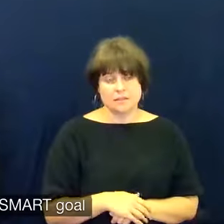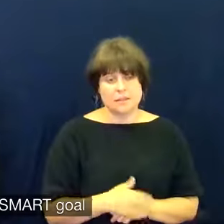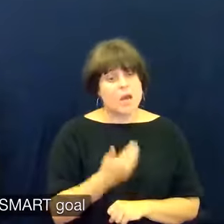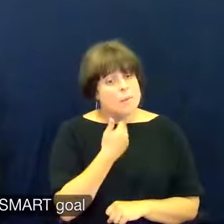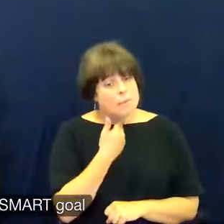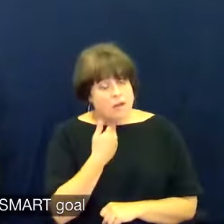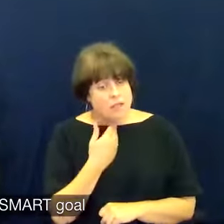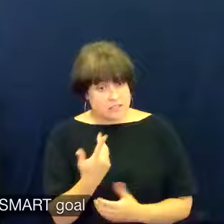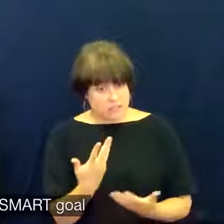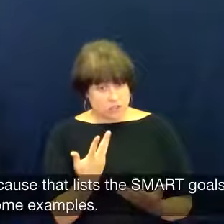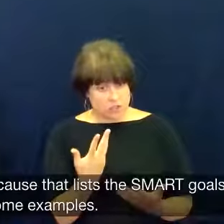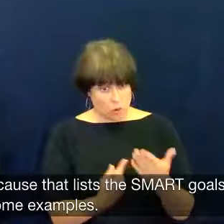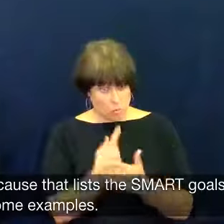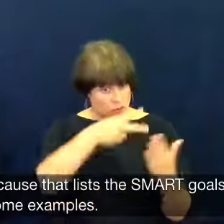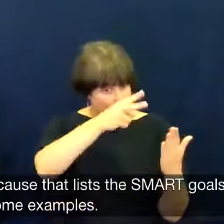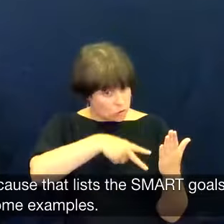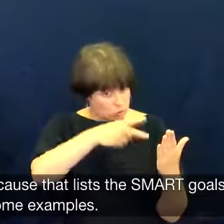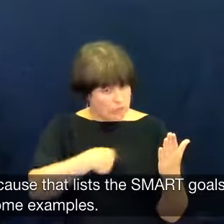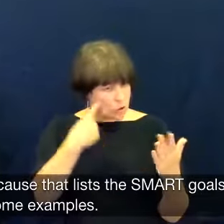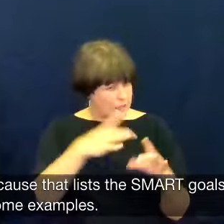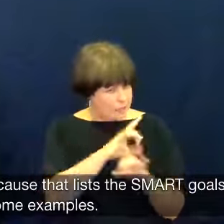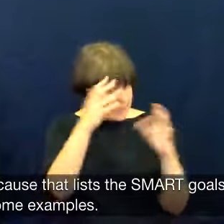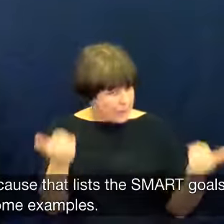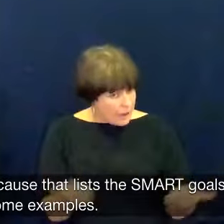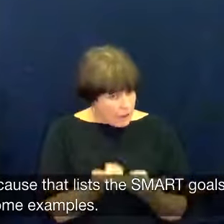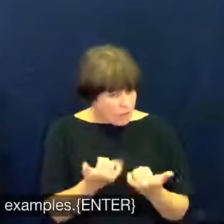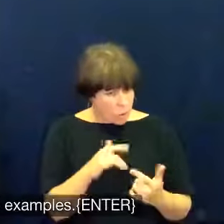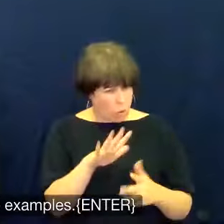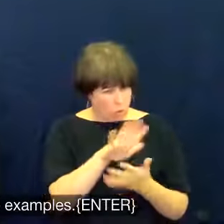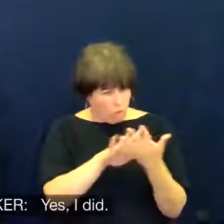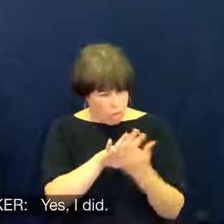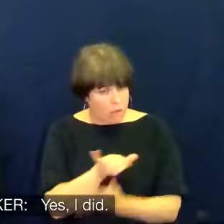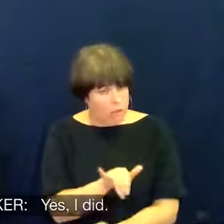Did you get a chance to read it? Was it clear enough?